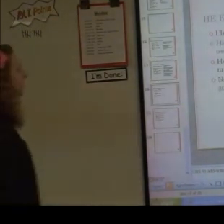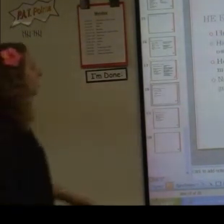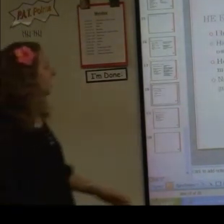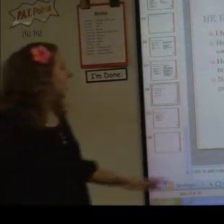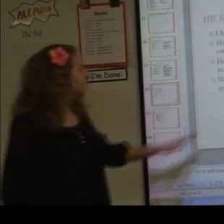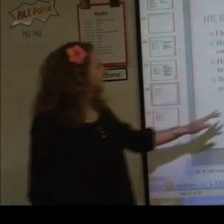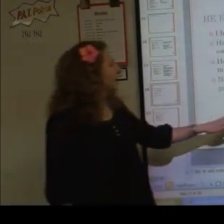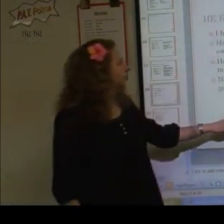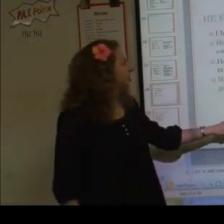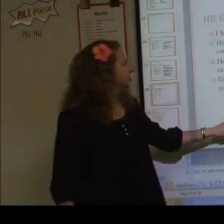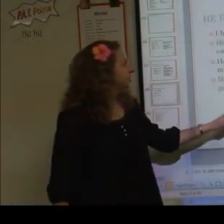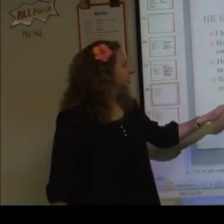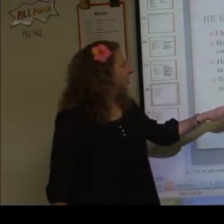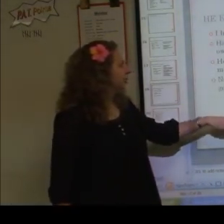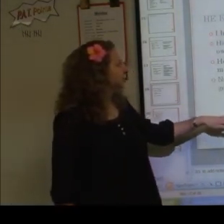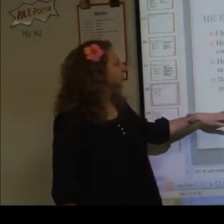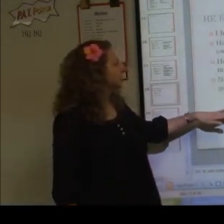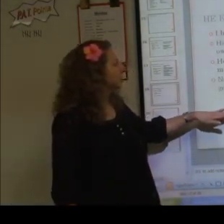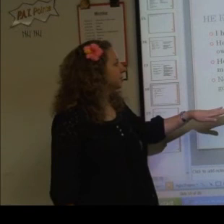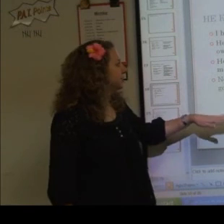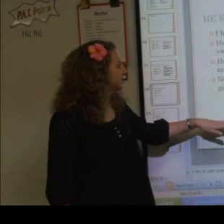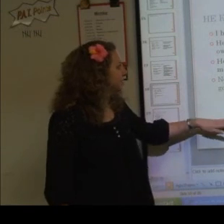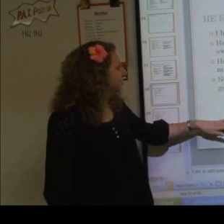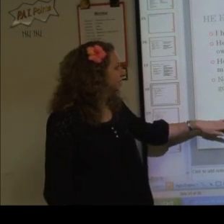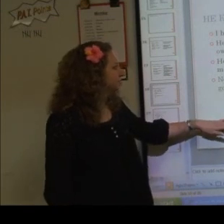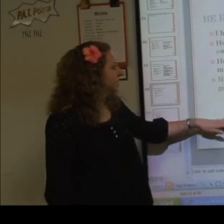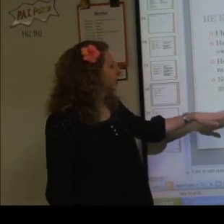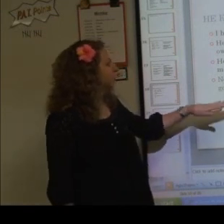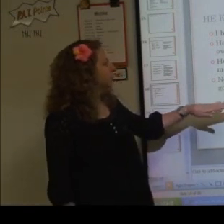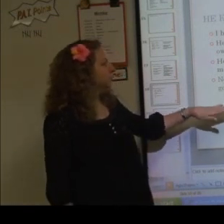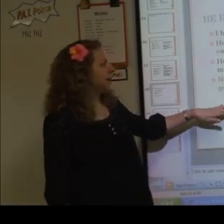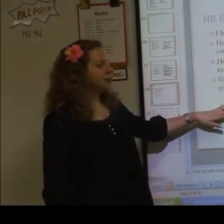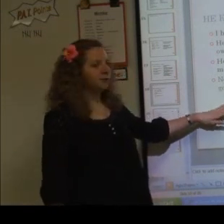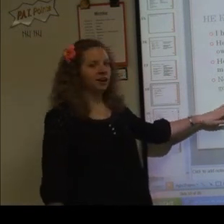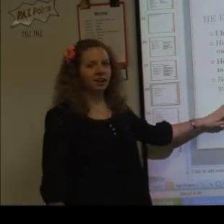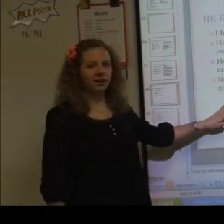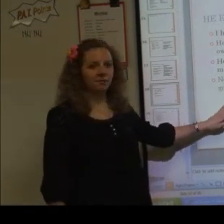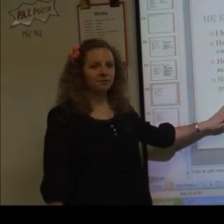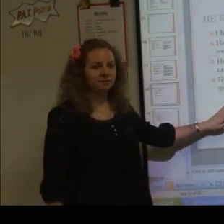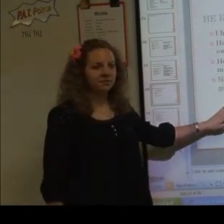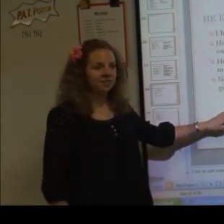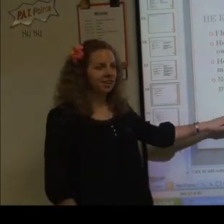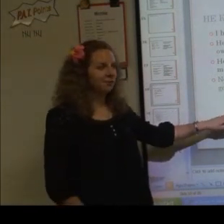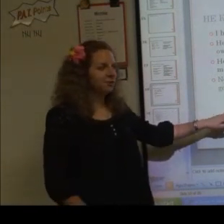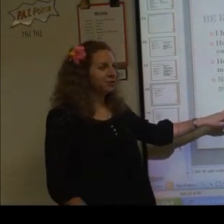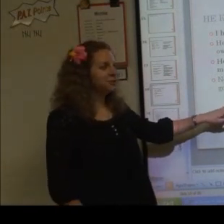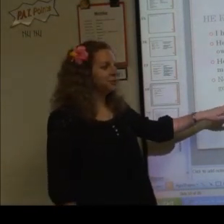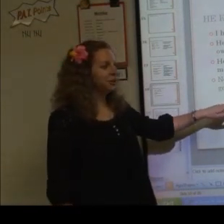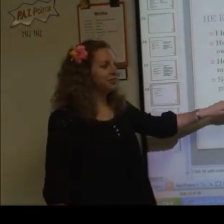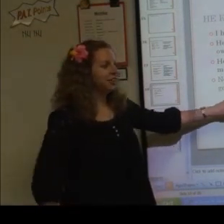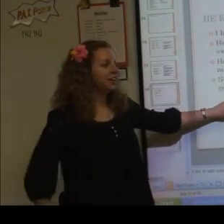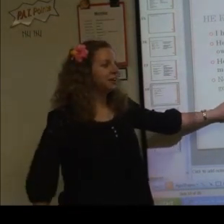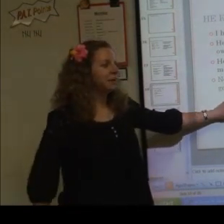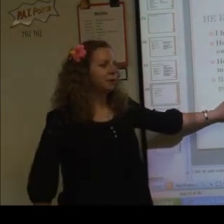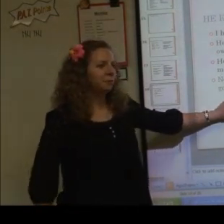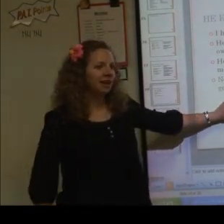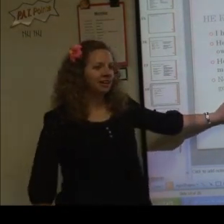So, I have a father. He calls me his own. He'll never leave me, no matter where I go. And I want you to start thinking about